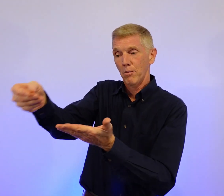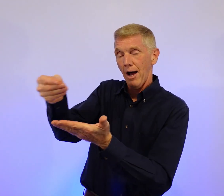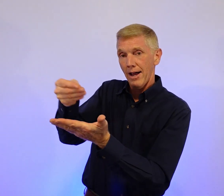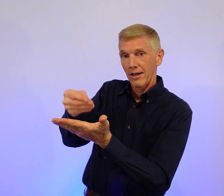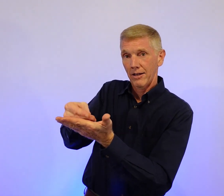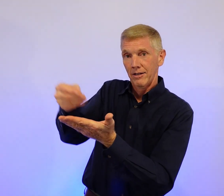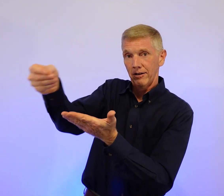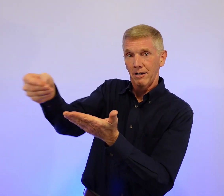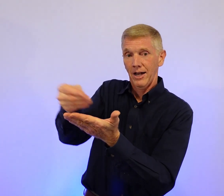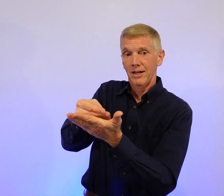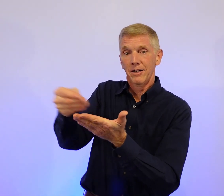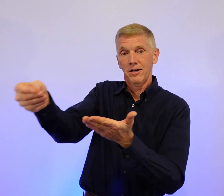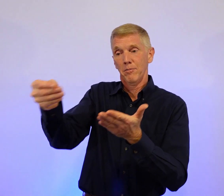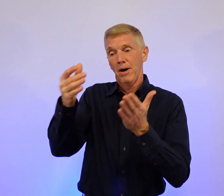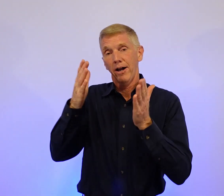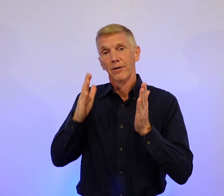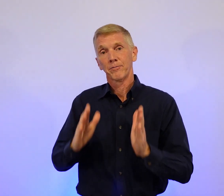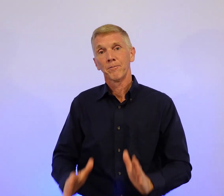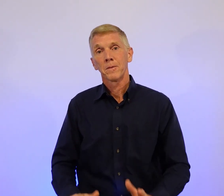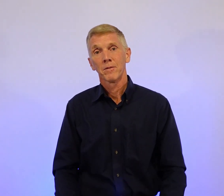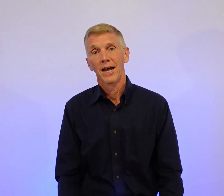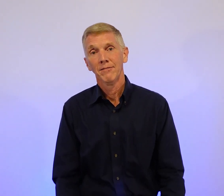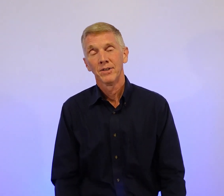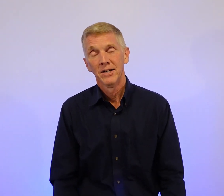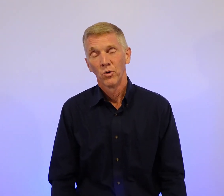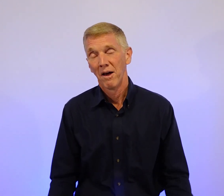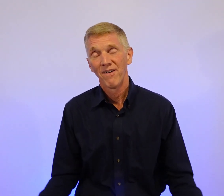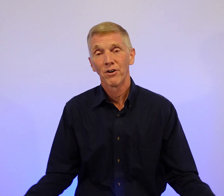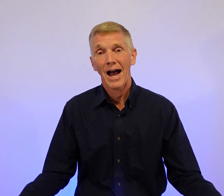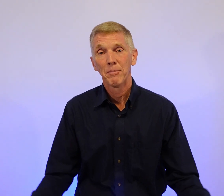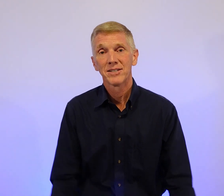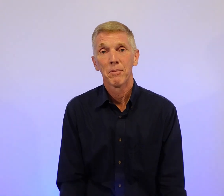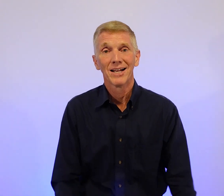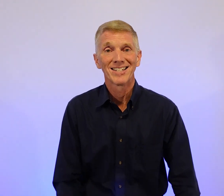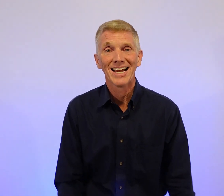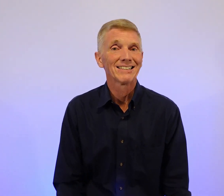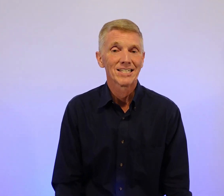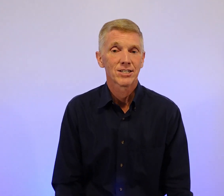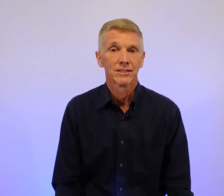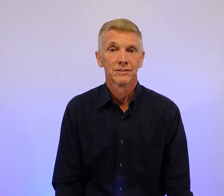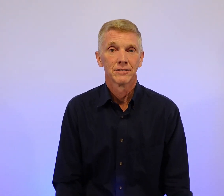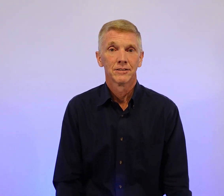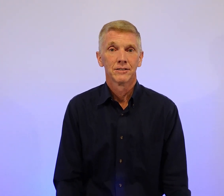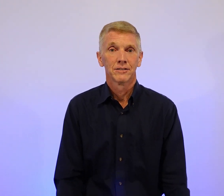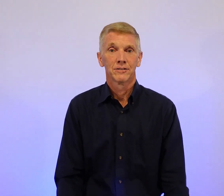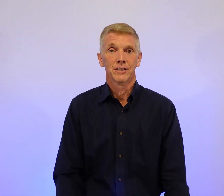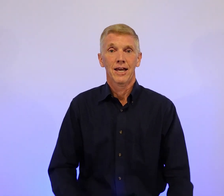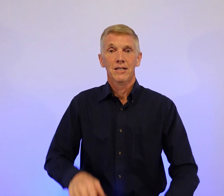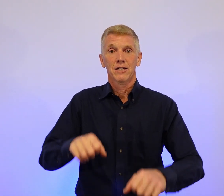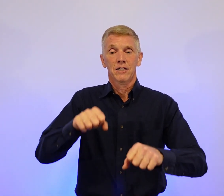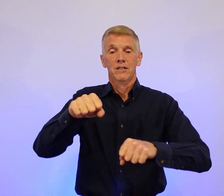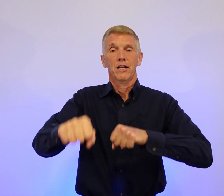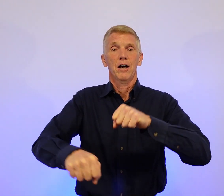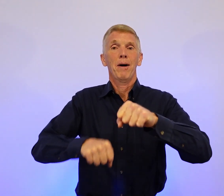buy, all right? A buyer, okay? One of my favorite hobbies, how about a cyclist, okay? A